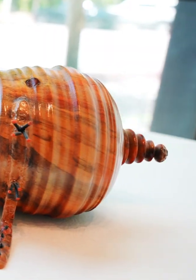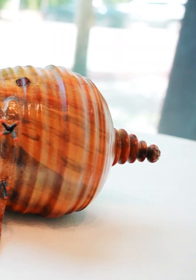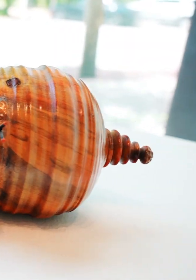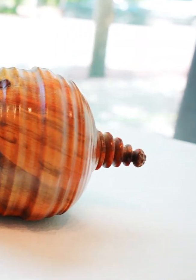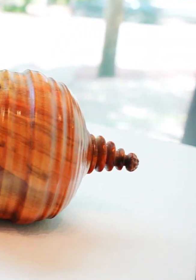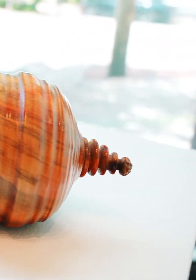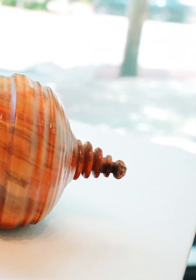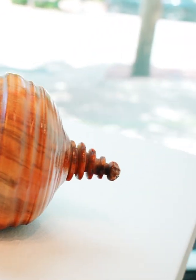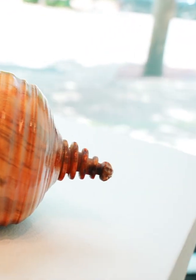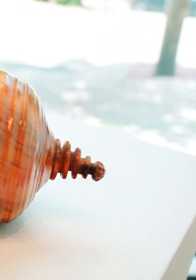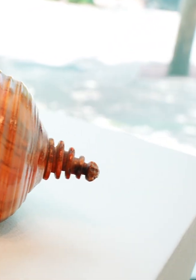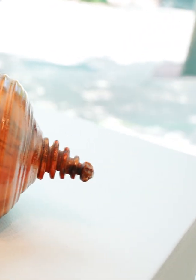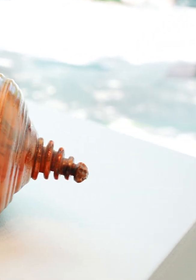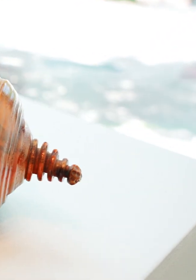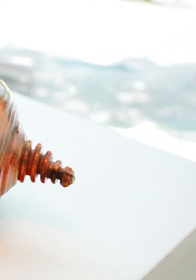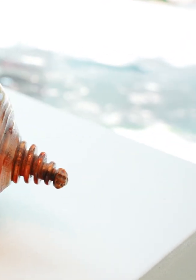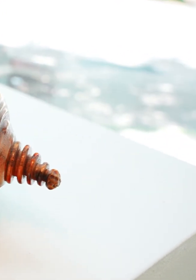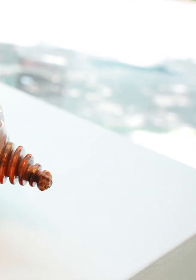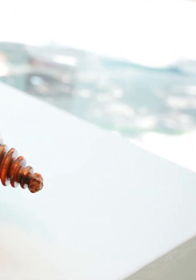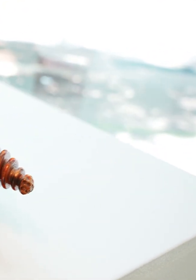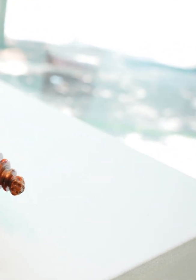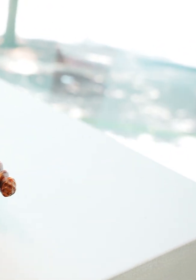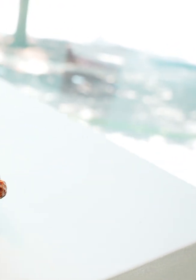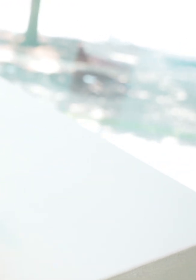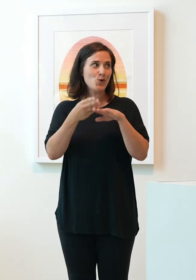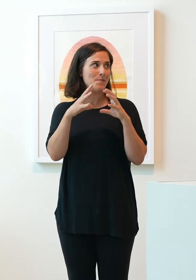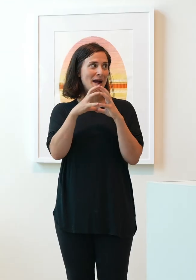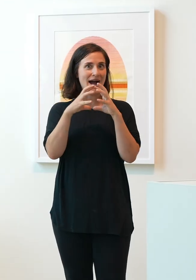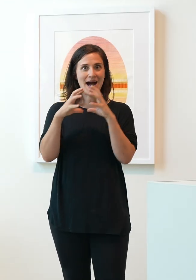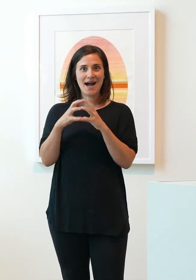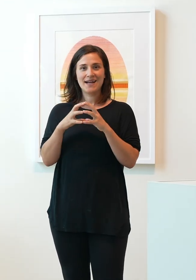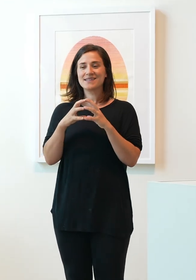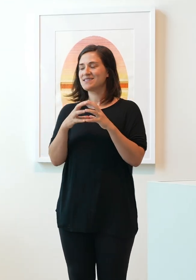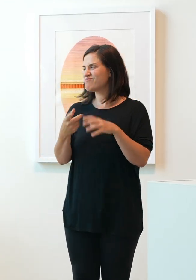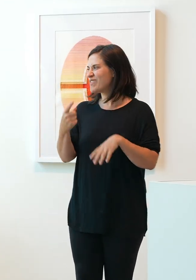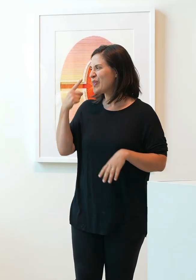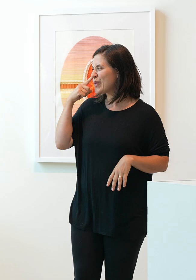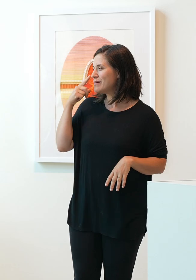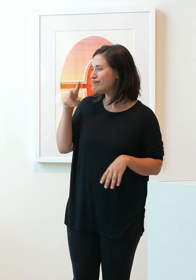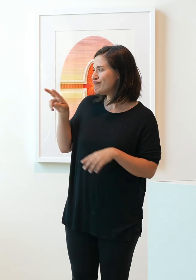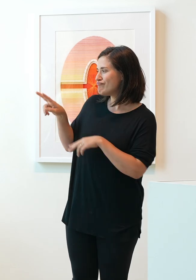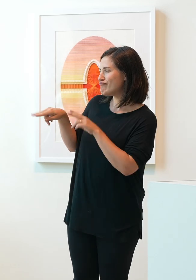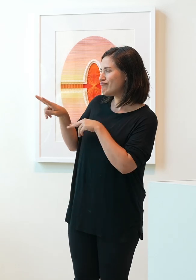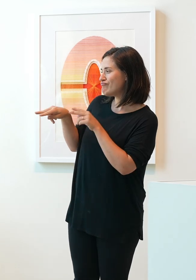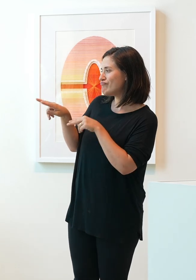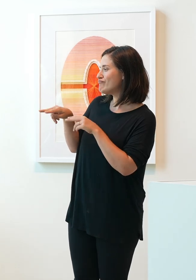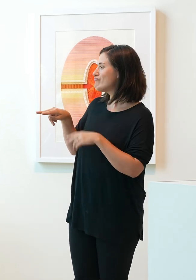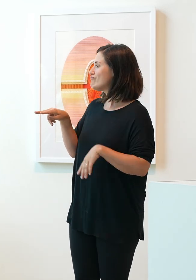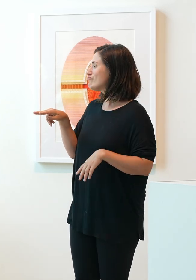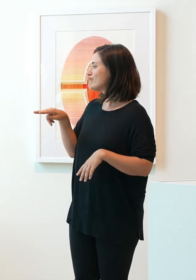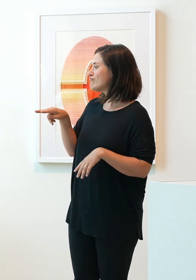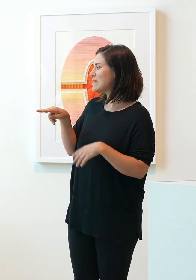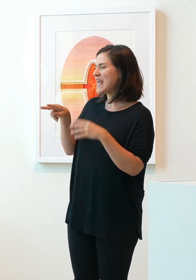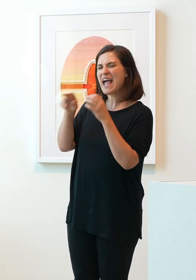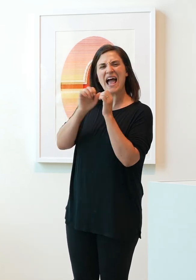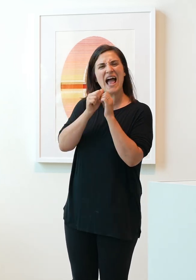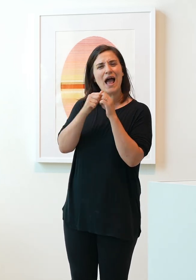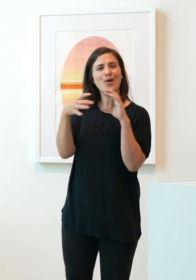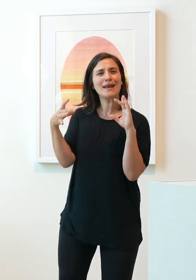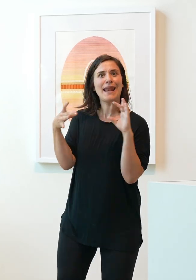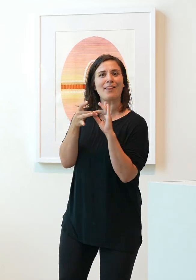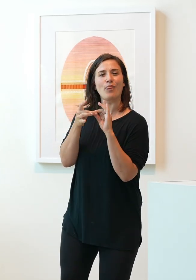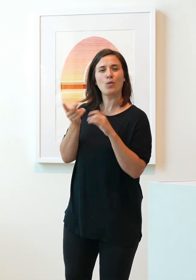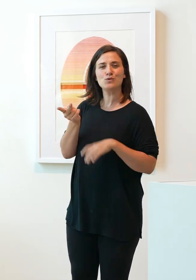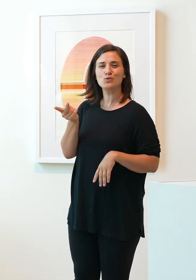2 more chunks of pine. And I thought about, you know, a way of connecting them